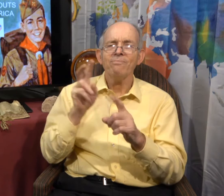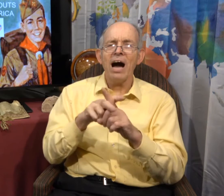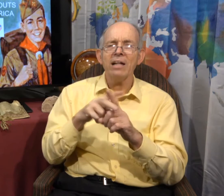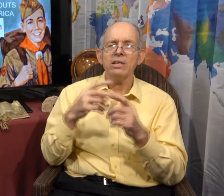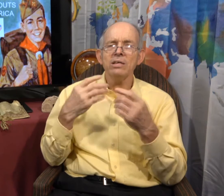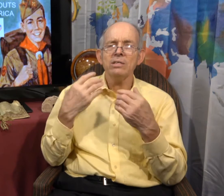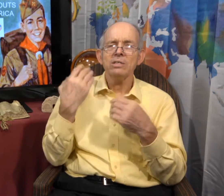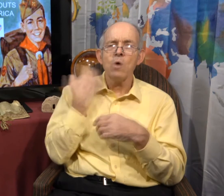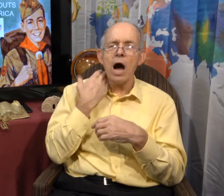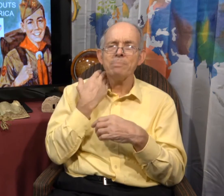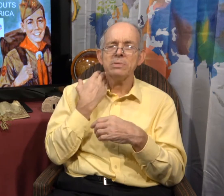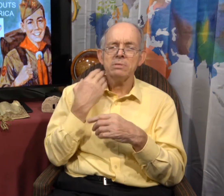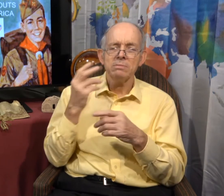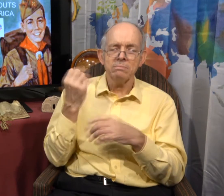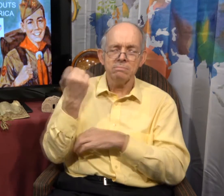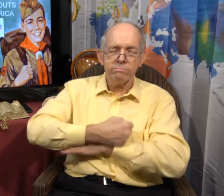but corrupt.